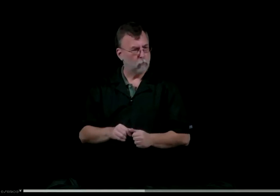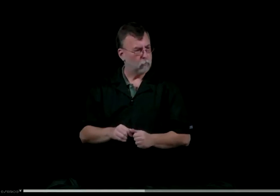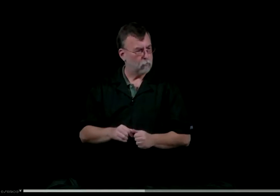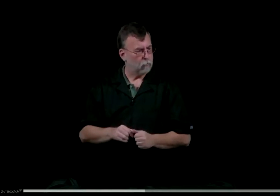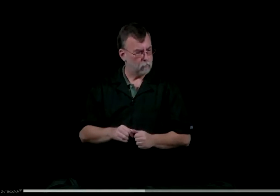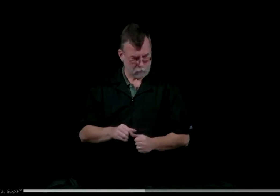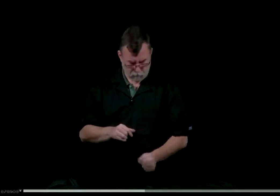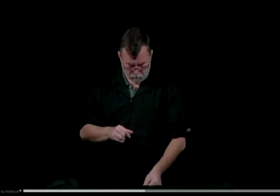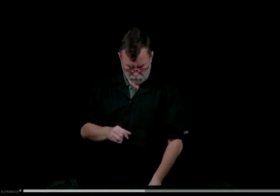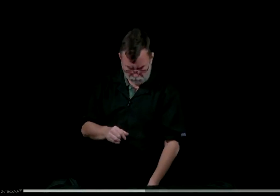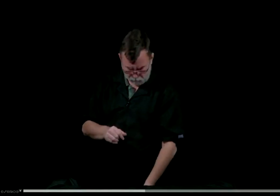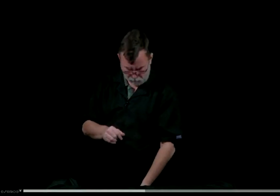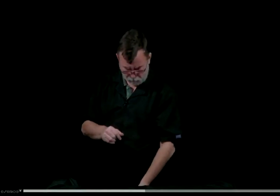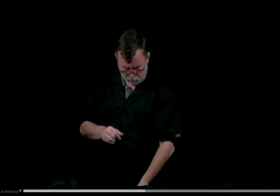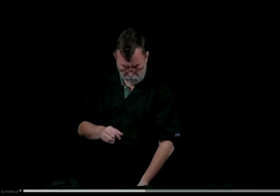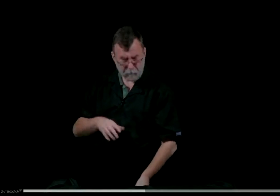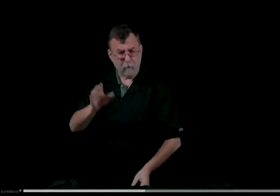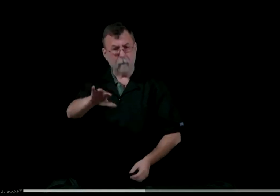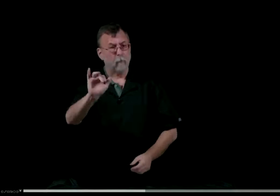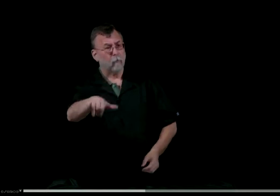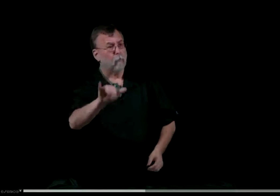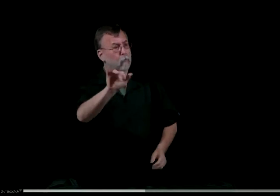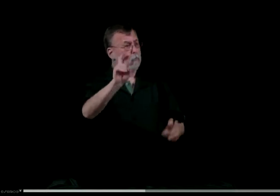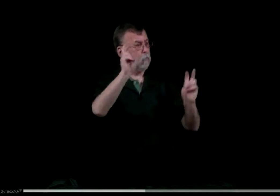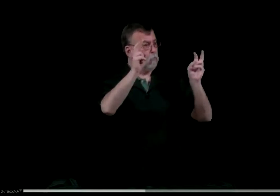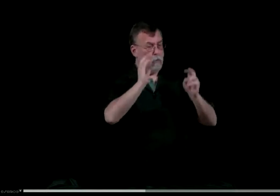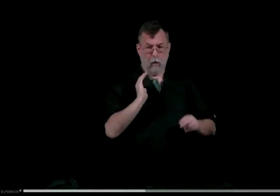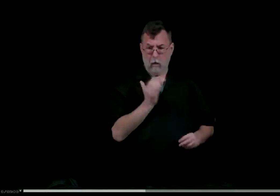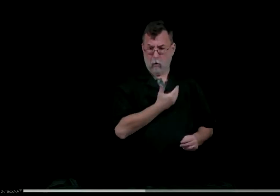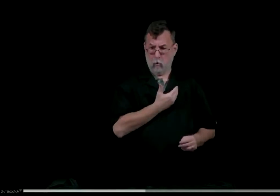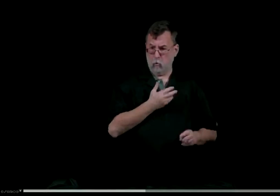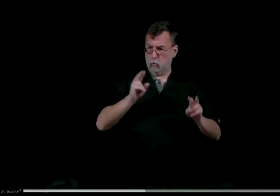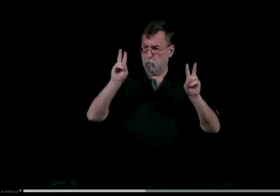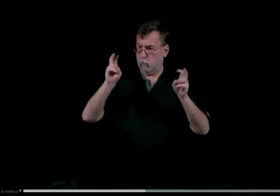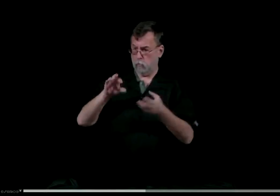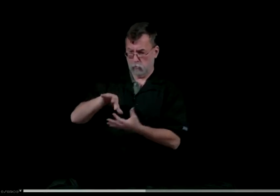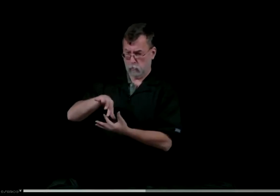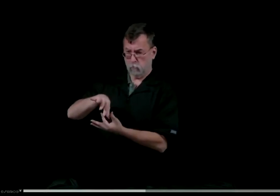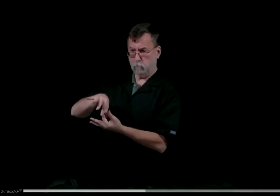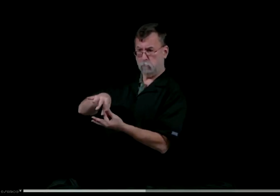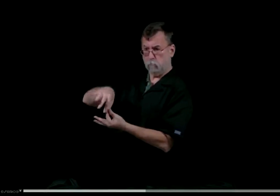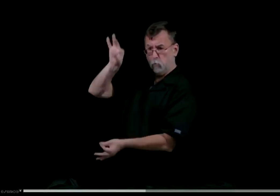That won't, the prize that won't last forever. The prize that goes away.